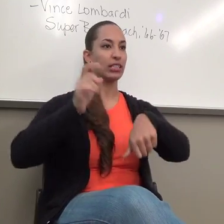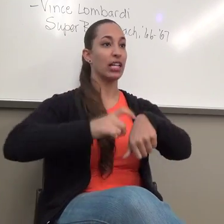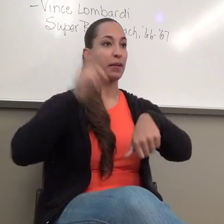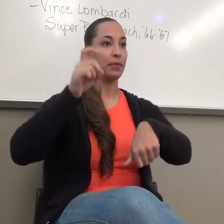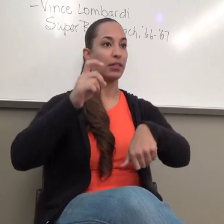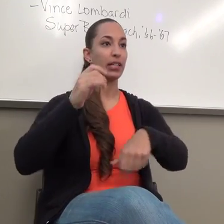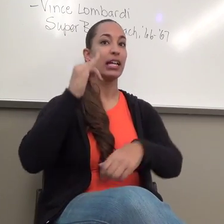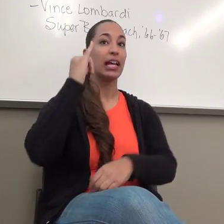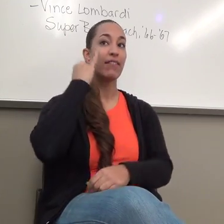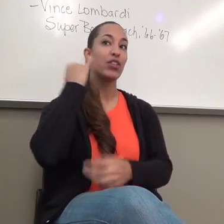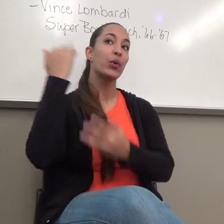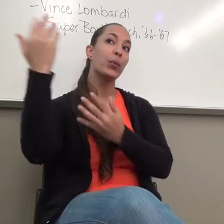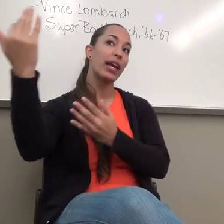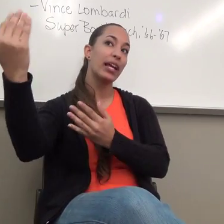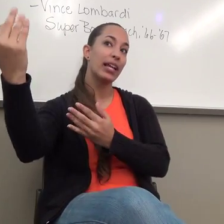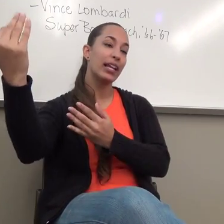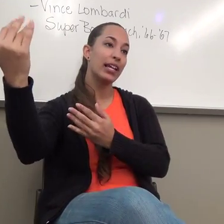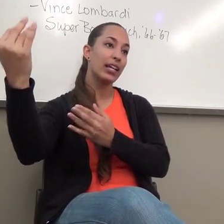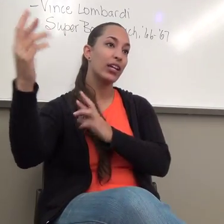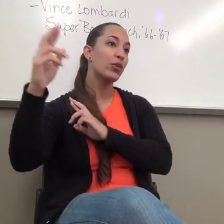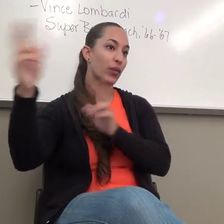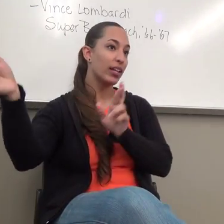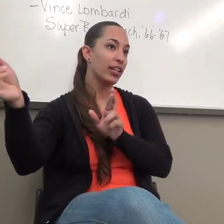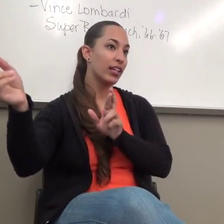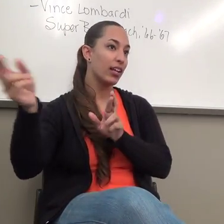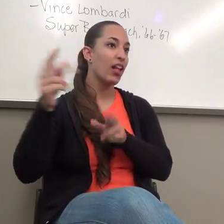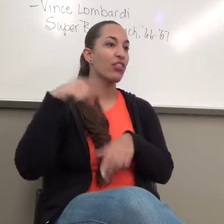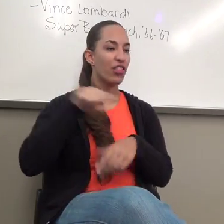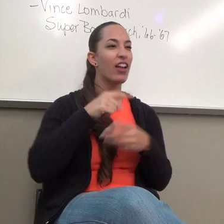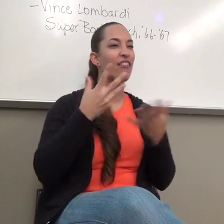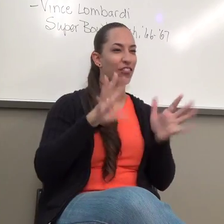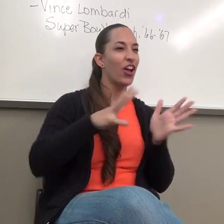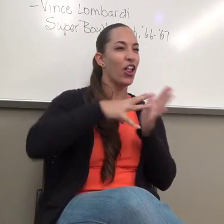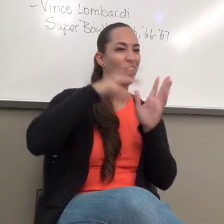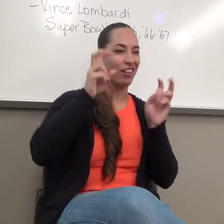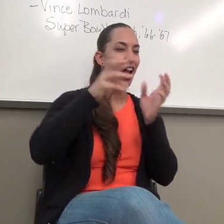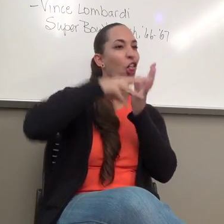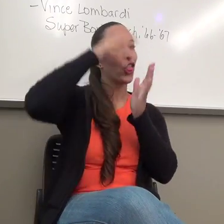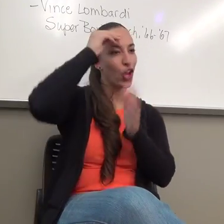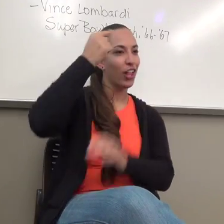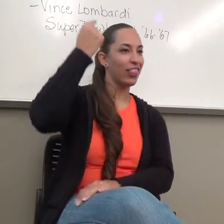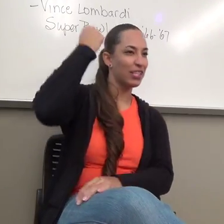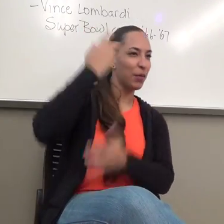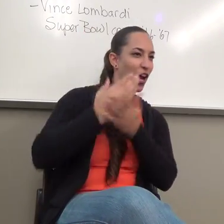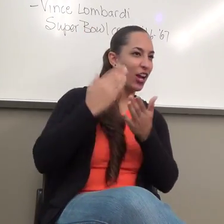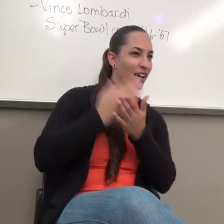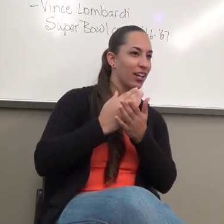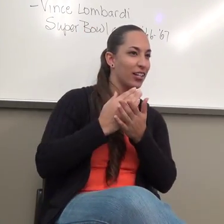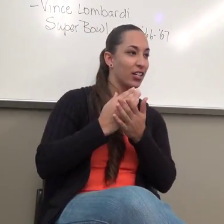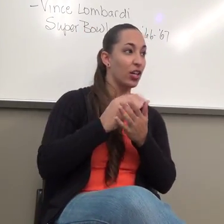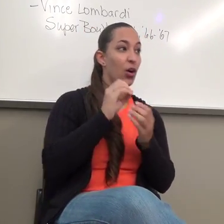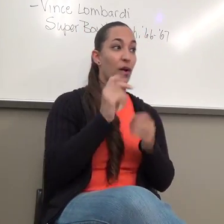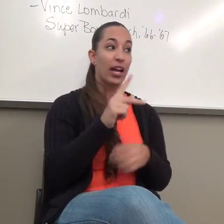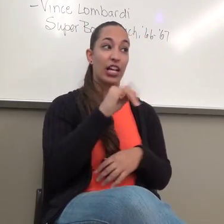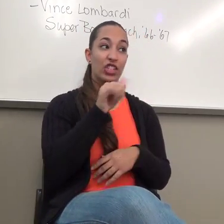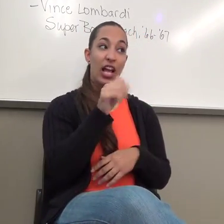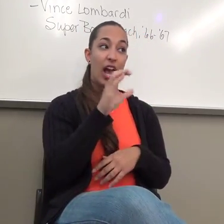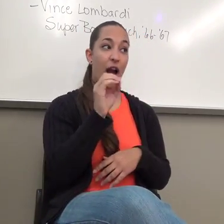in the aisle. Those people have learned this first part. Be somewhere early. Okay, Jacob and Andrew, I'm going to move people who are